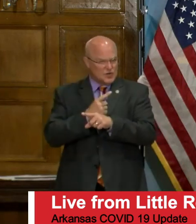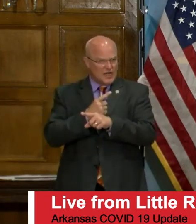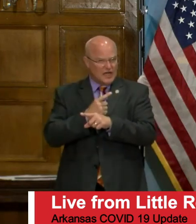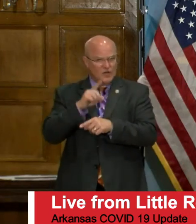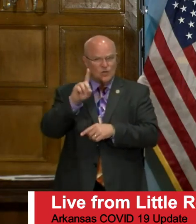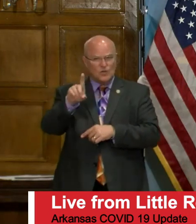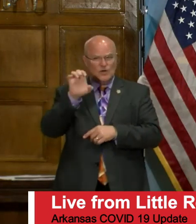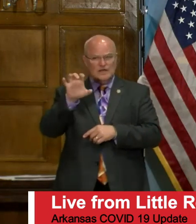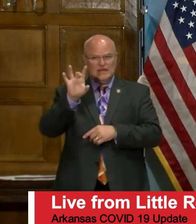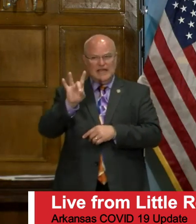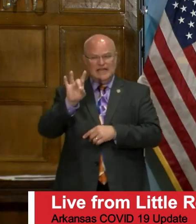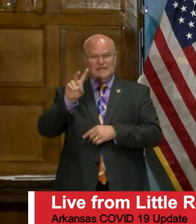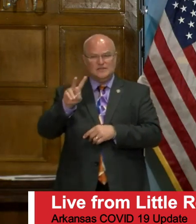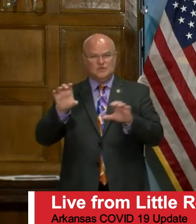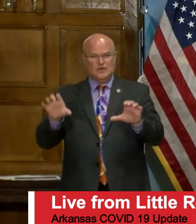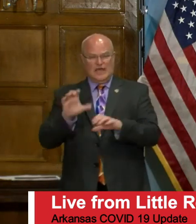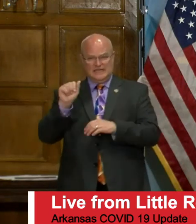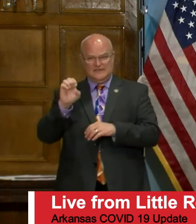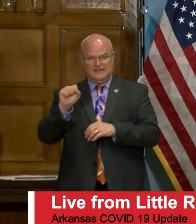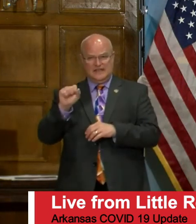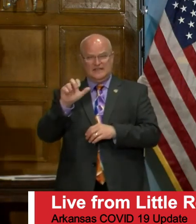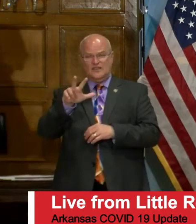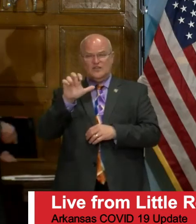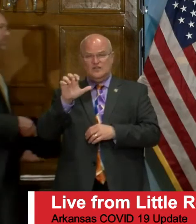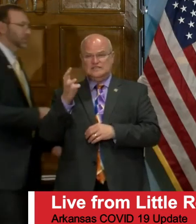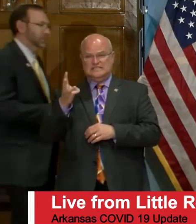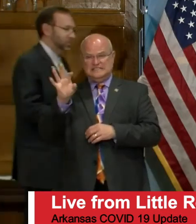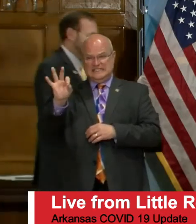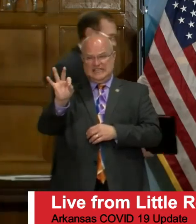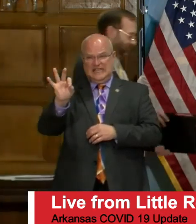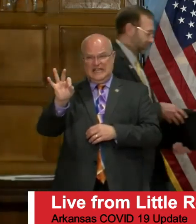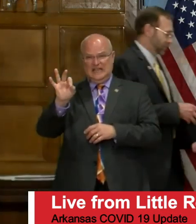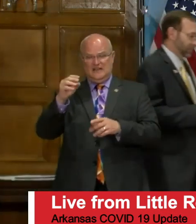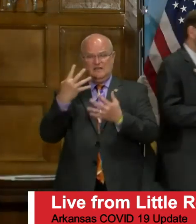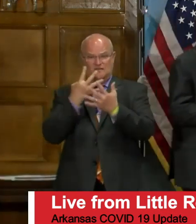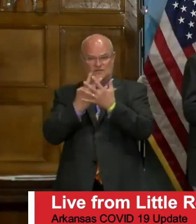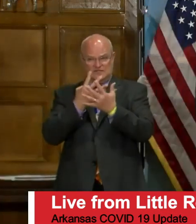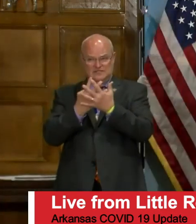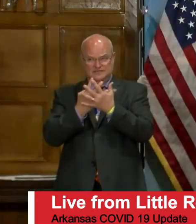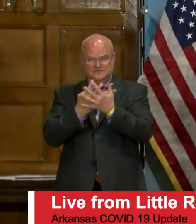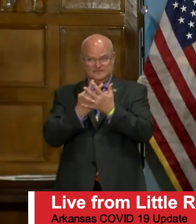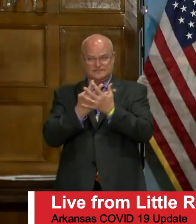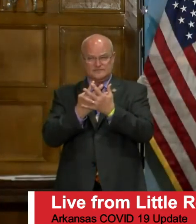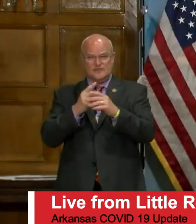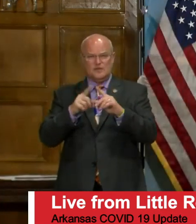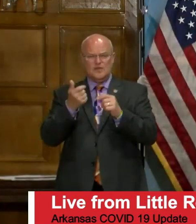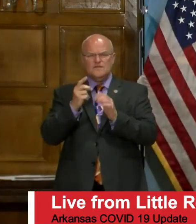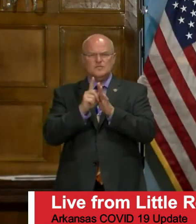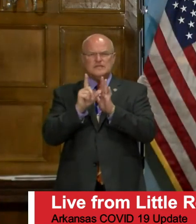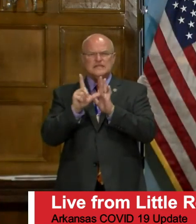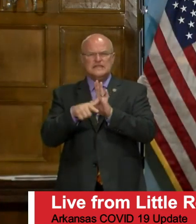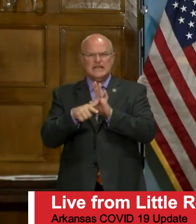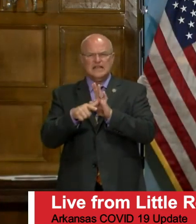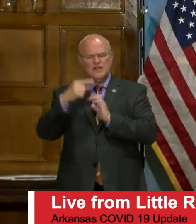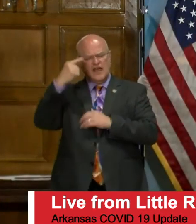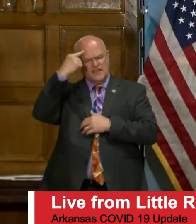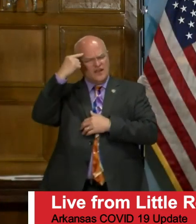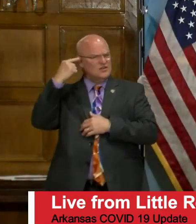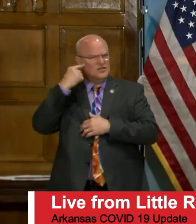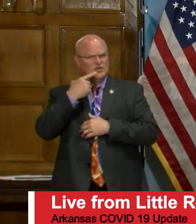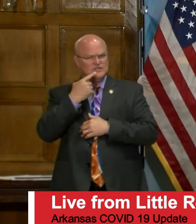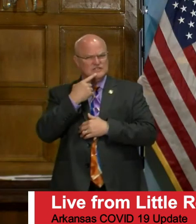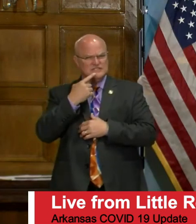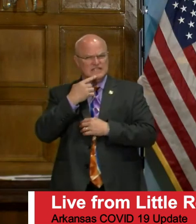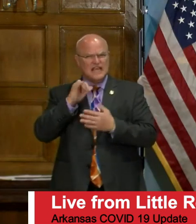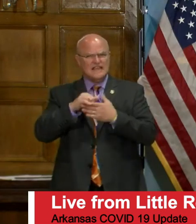Smith, 182 active cases, of which 369 are in correctional facilities. But a few moments later, I thought I heard you